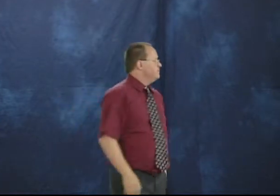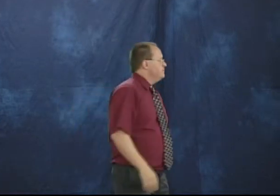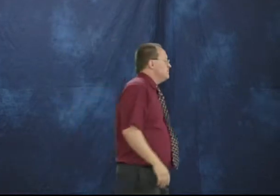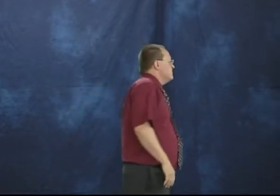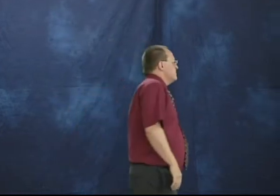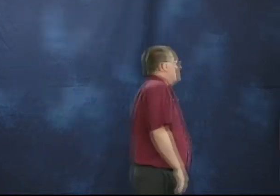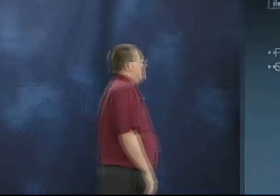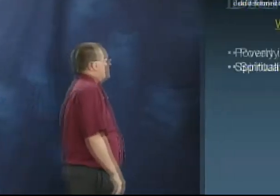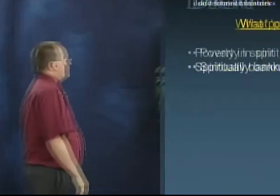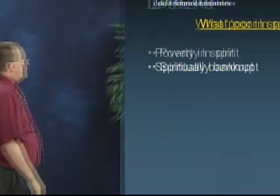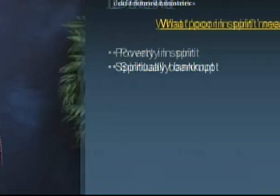him.